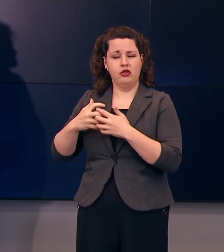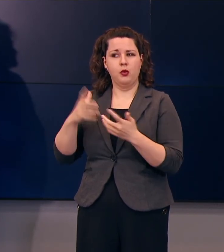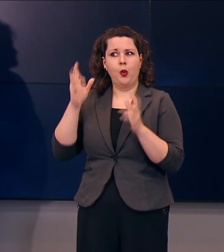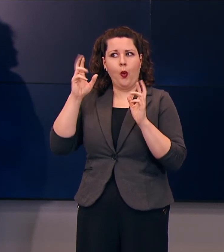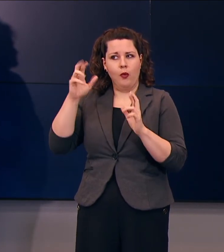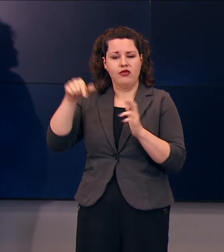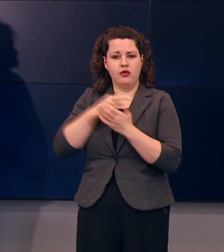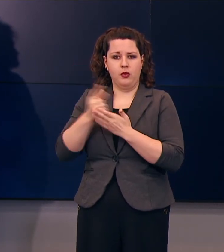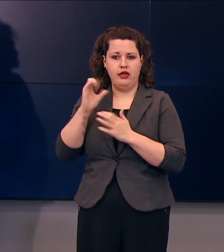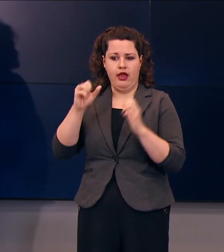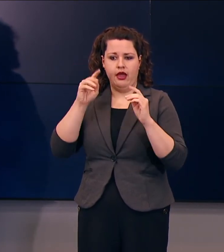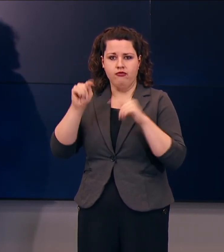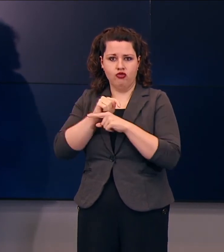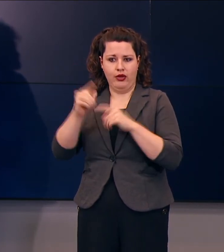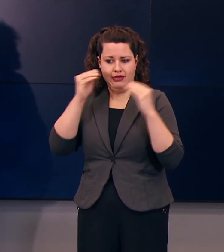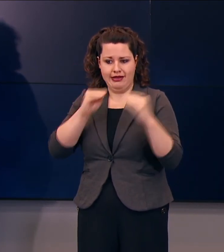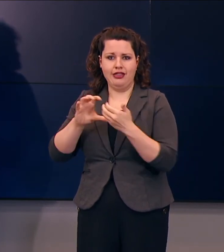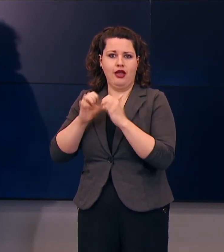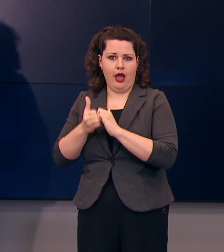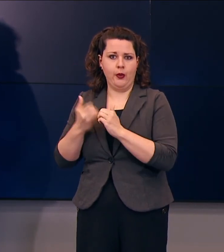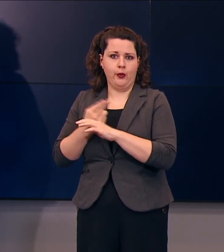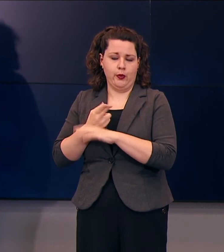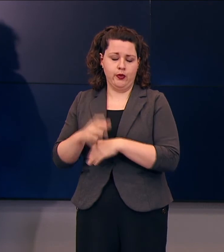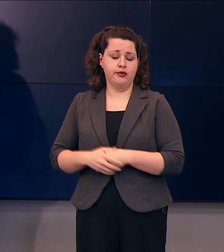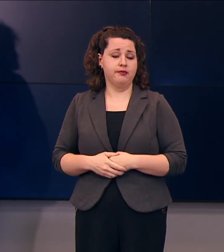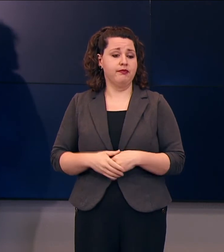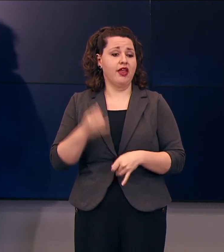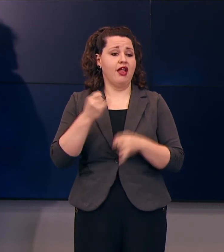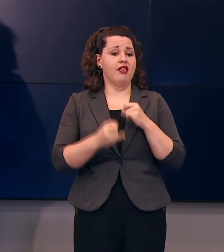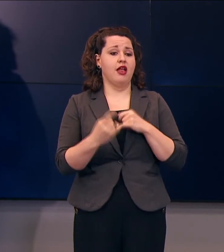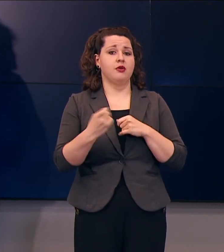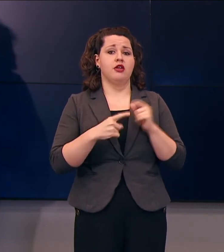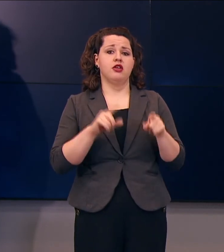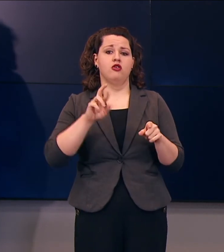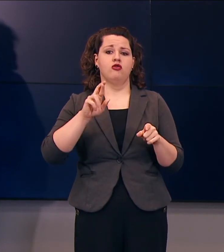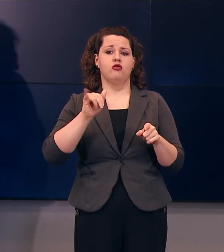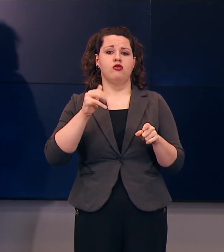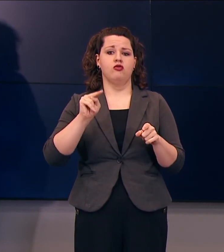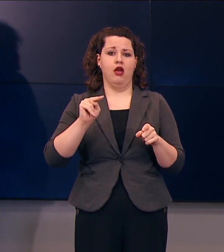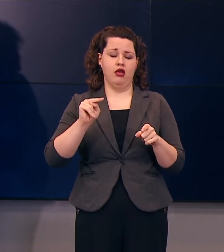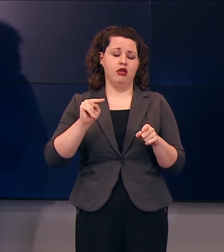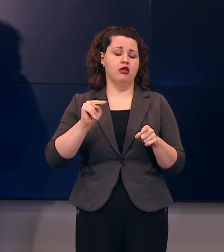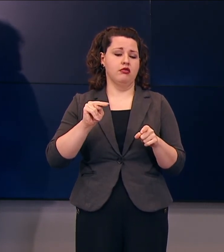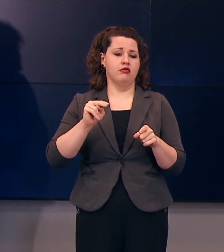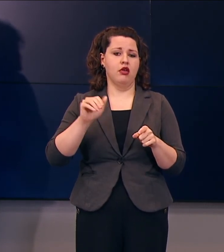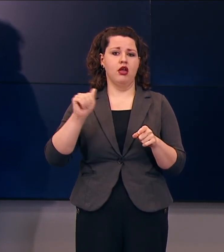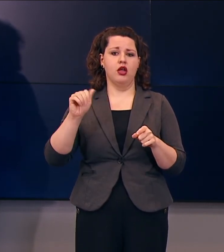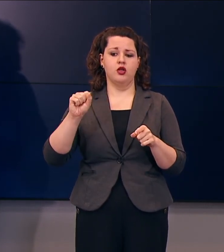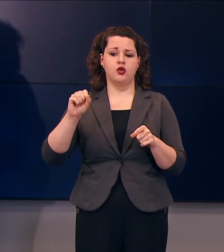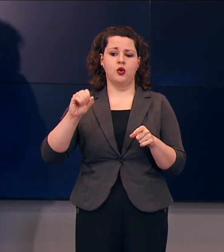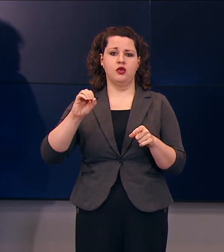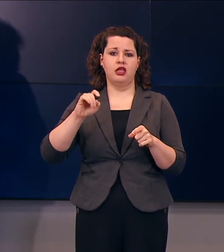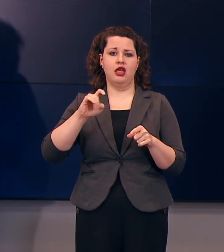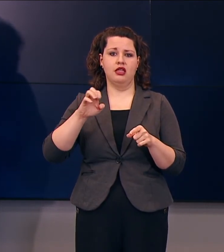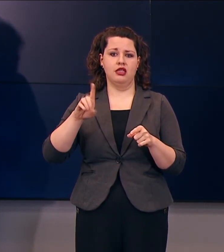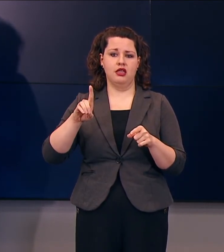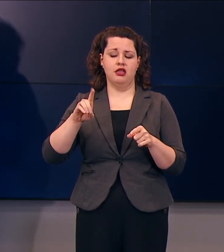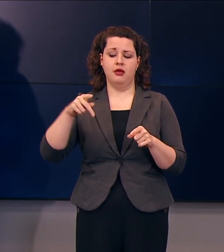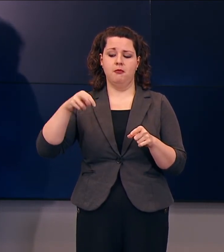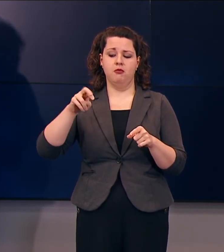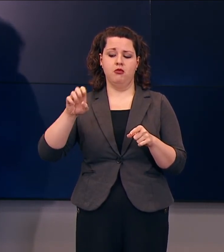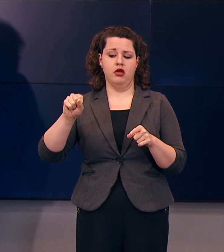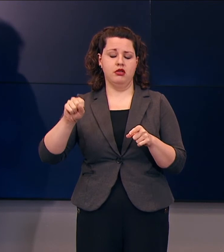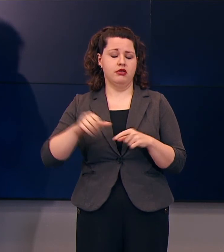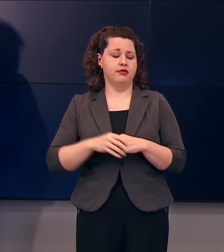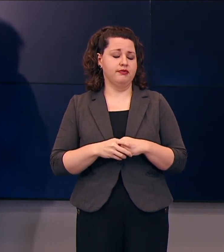week. Last question, Ryan Foley, Associated Press. Yeah, thank you. If